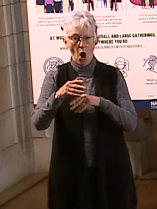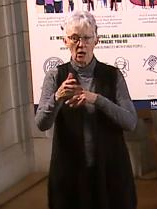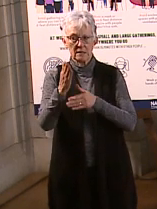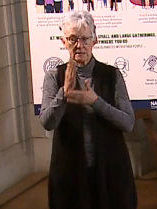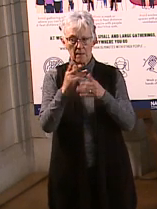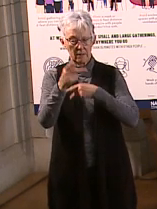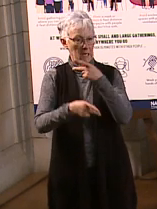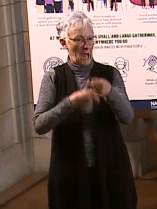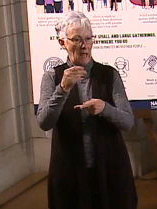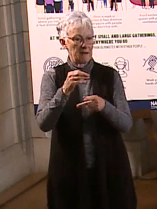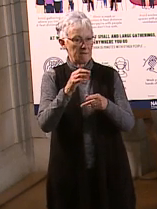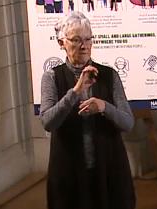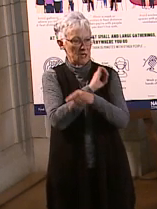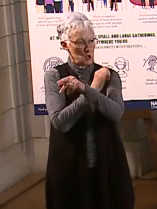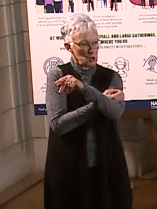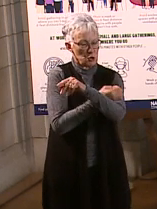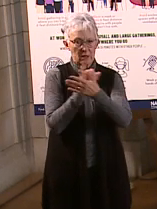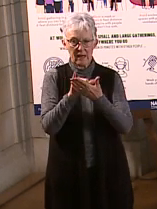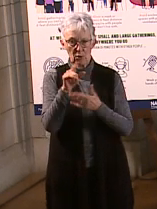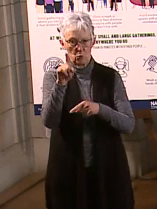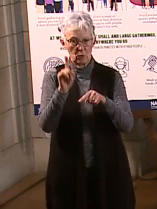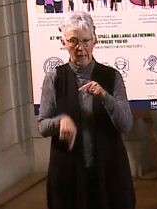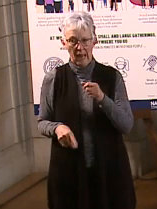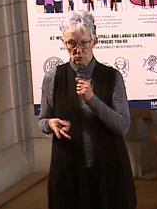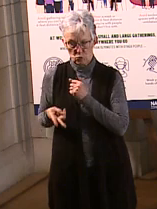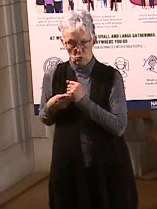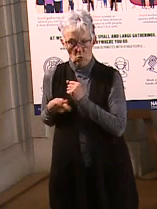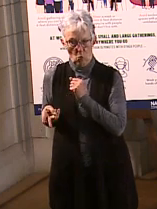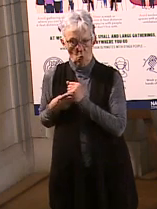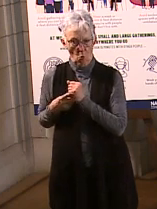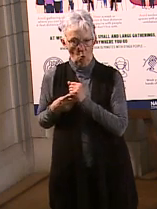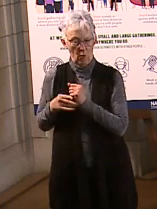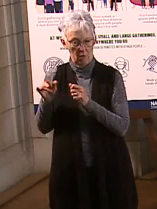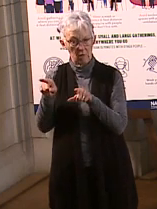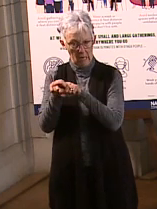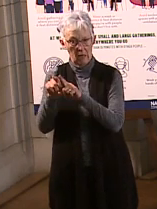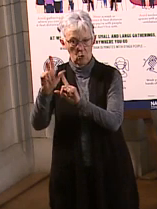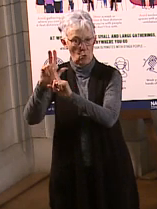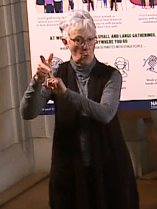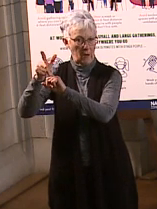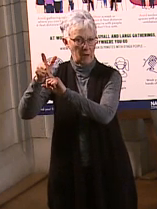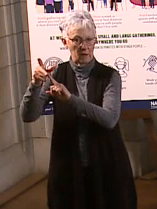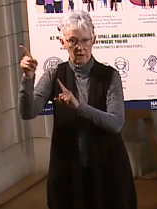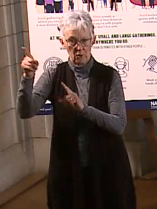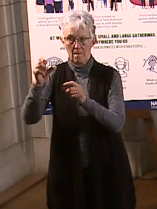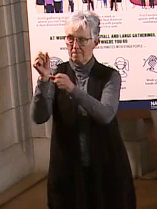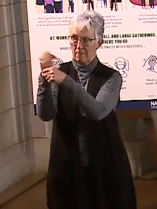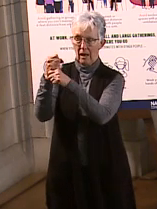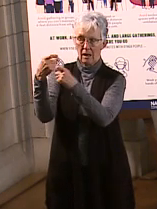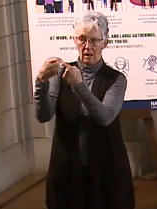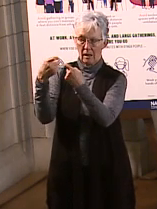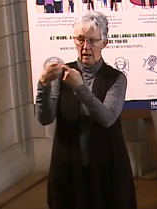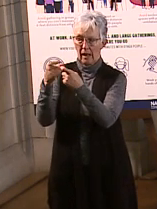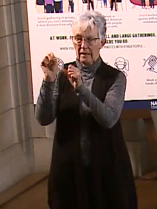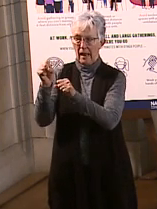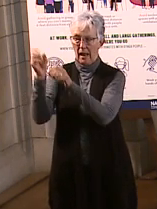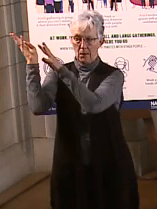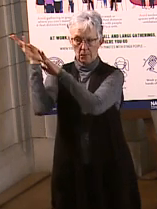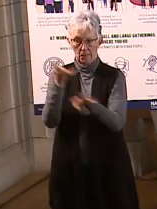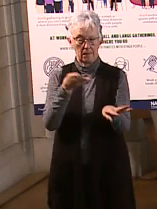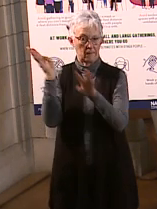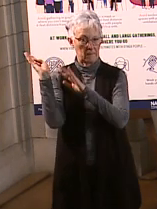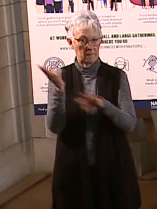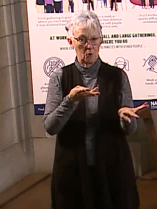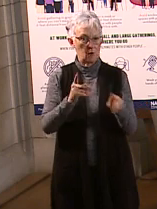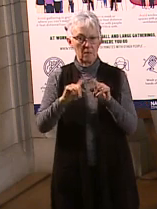energy where you cannot store on site. And that's why we're having problems being able to meet the energy demands, and we cannot allow